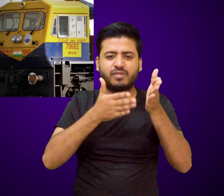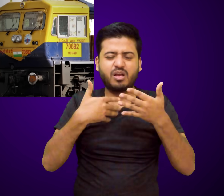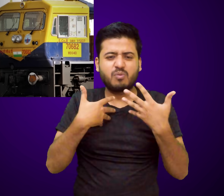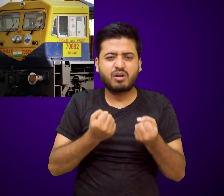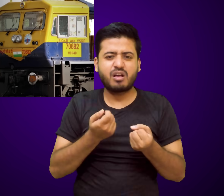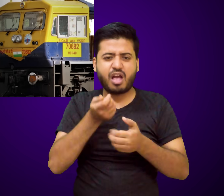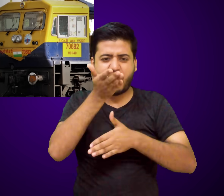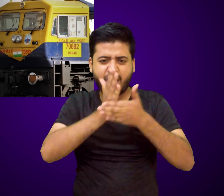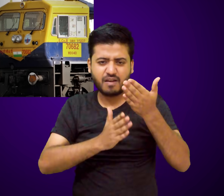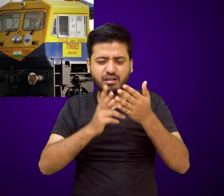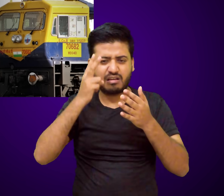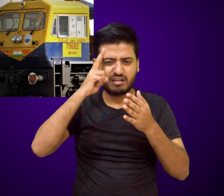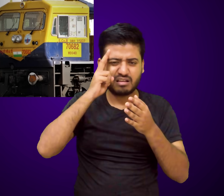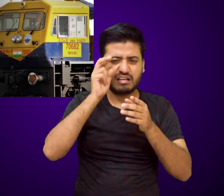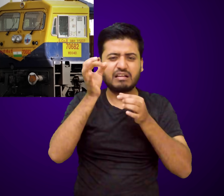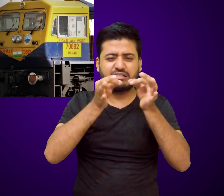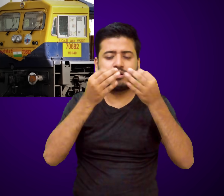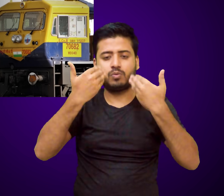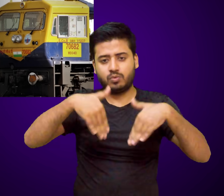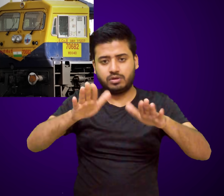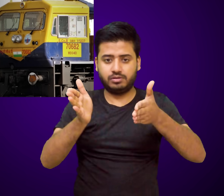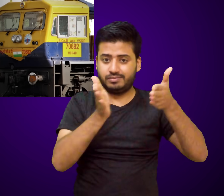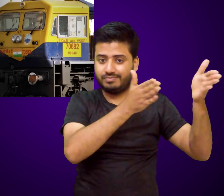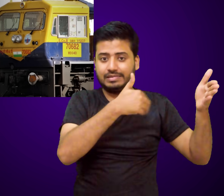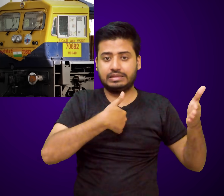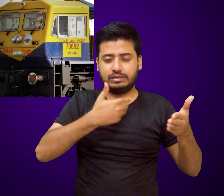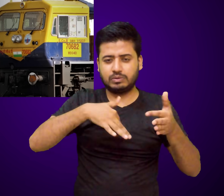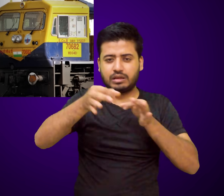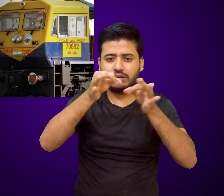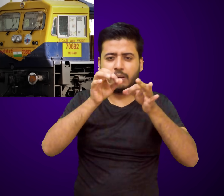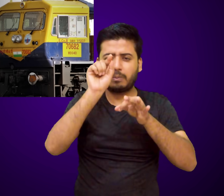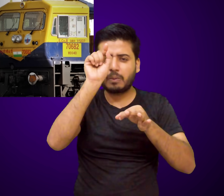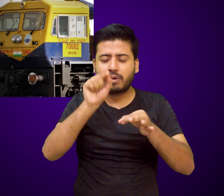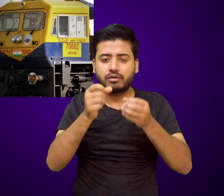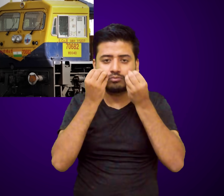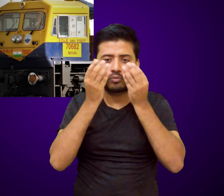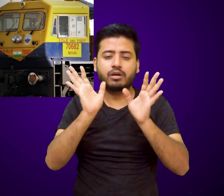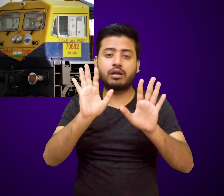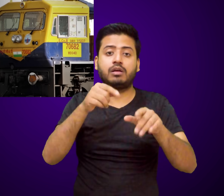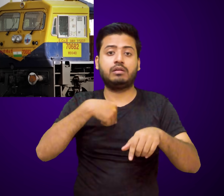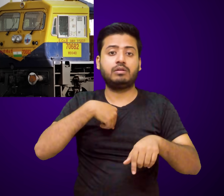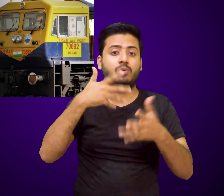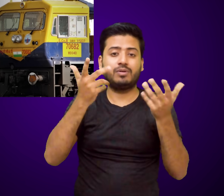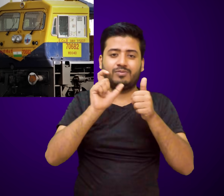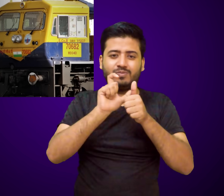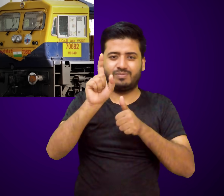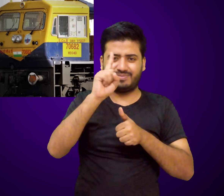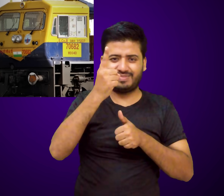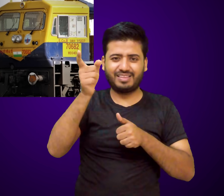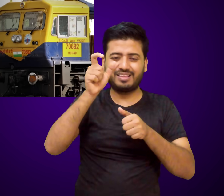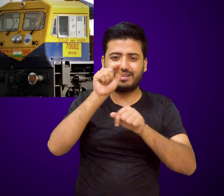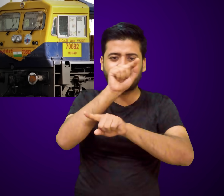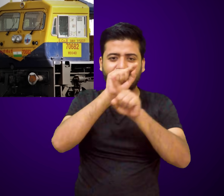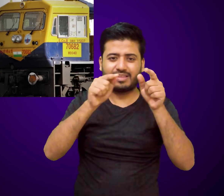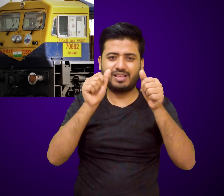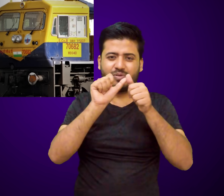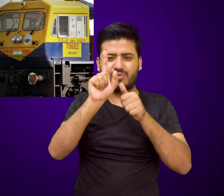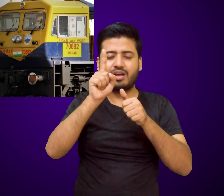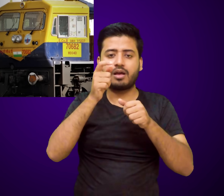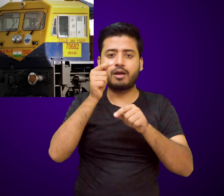a disability certificate. A valid disability certificate from a competent medical authority is required. Register for